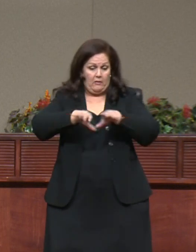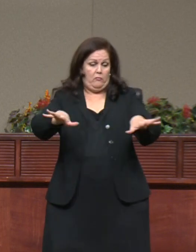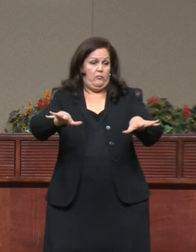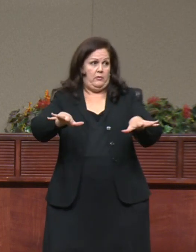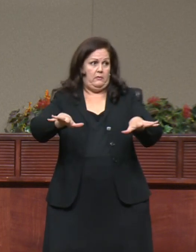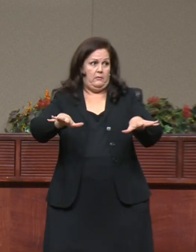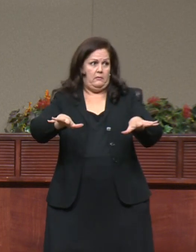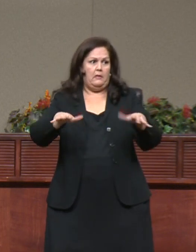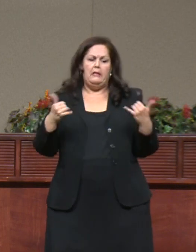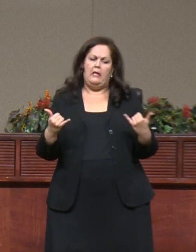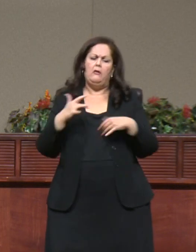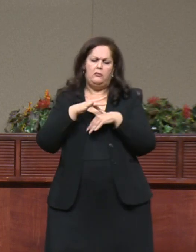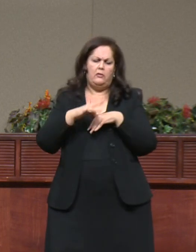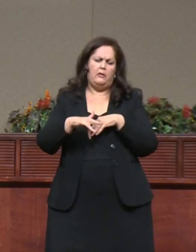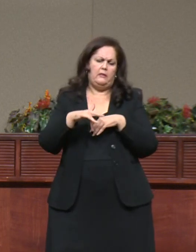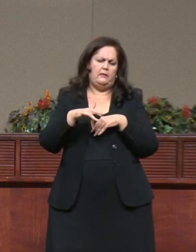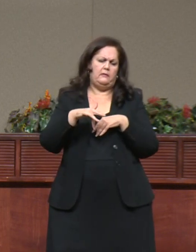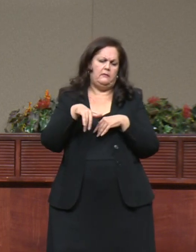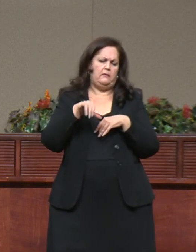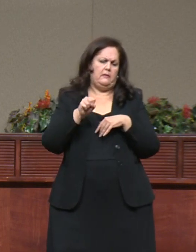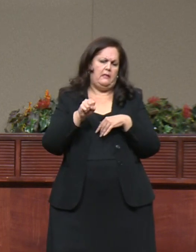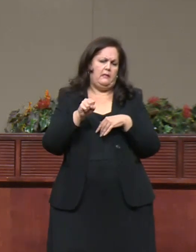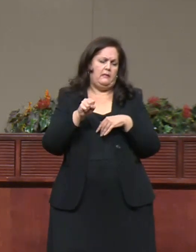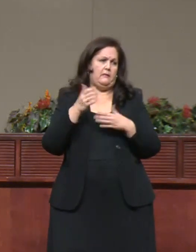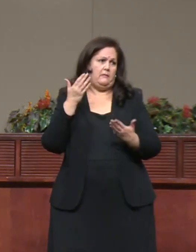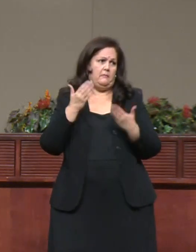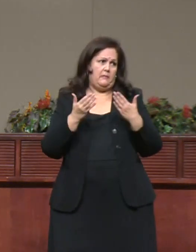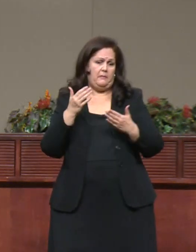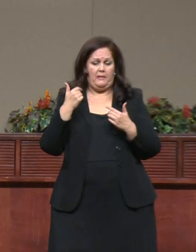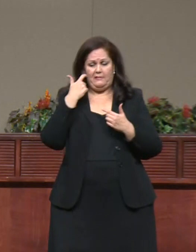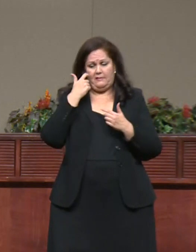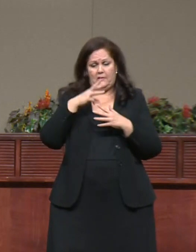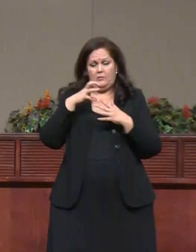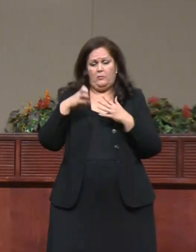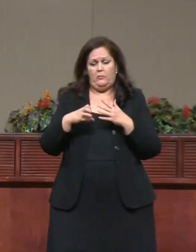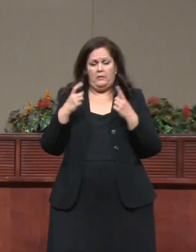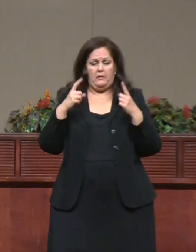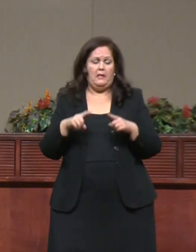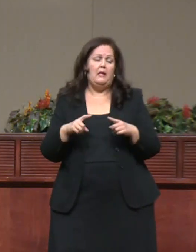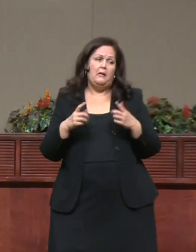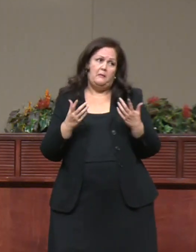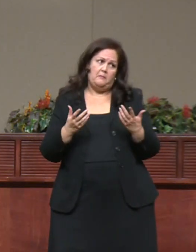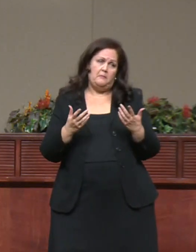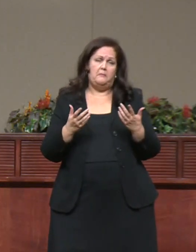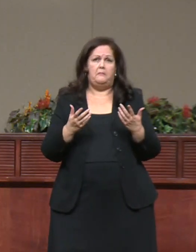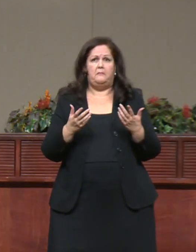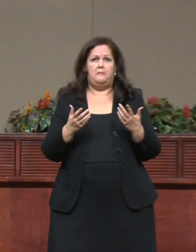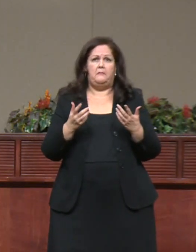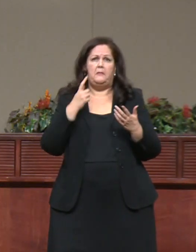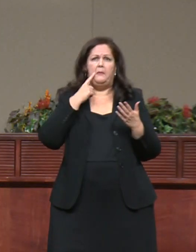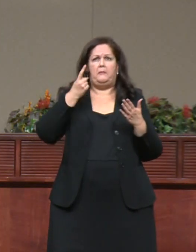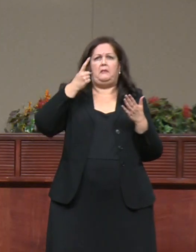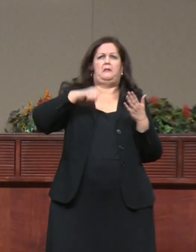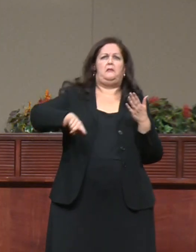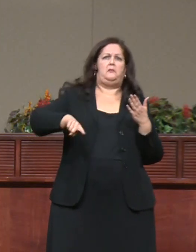early to know if something would have been related to this weekend. That probably would be late next